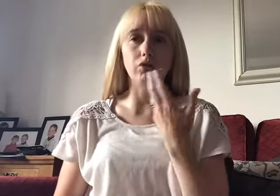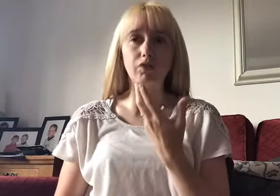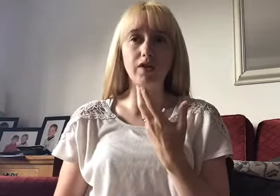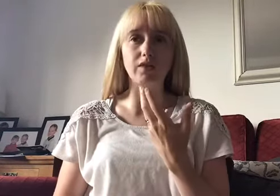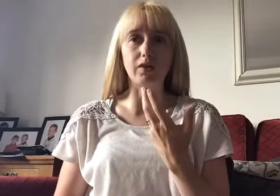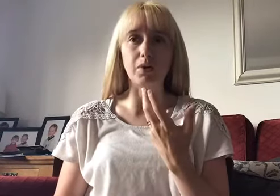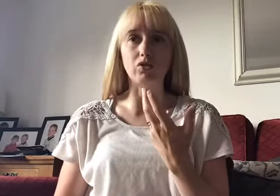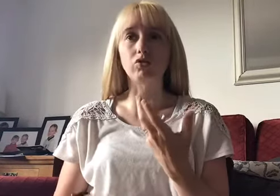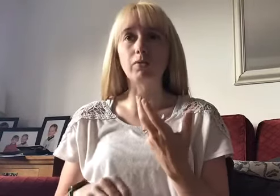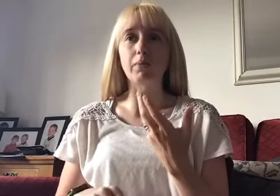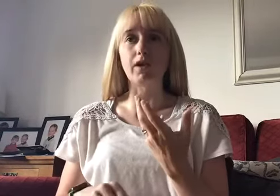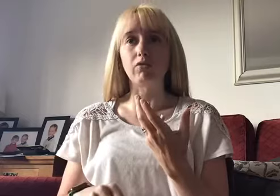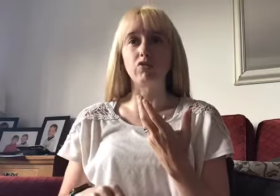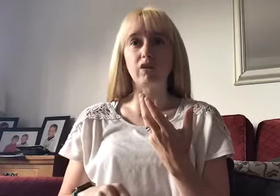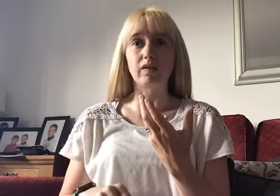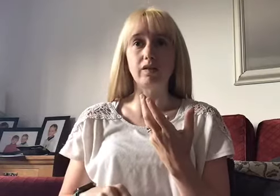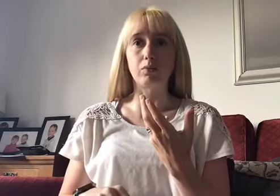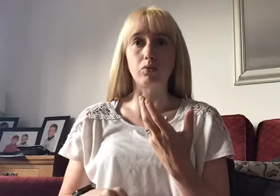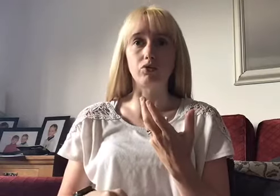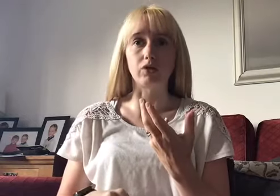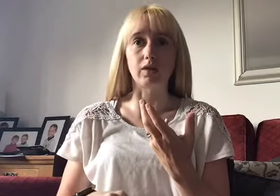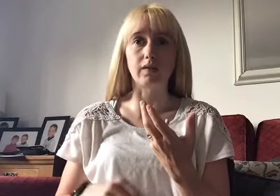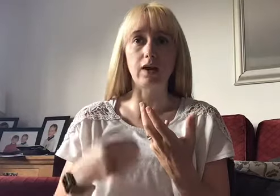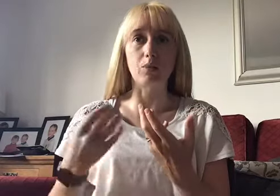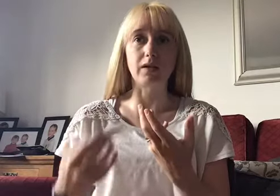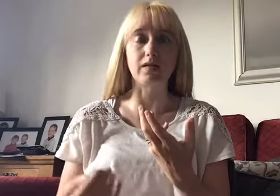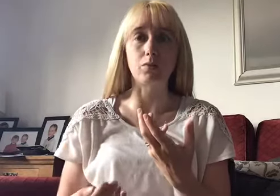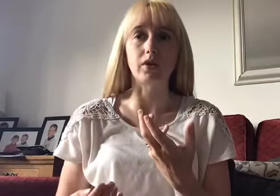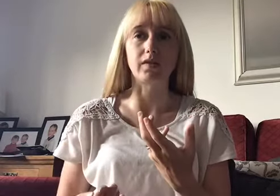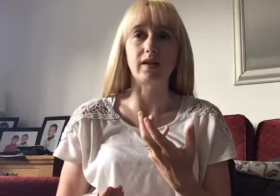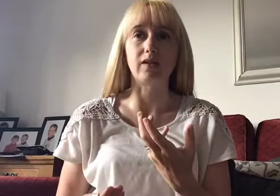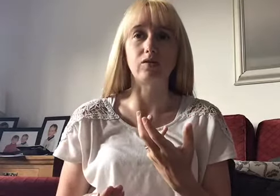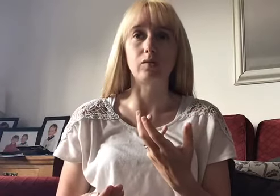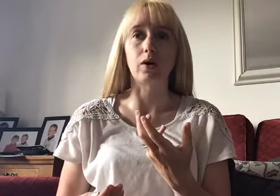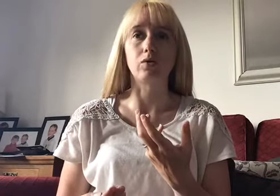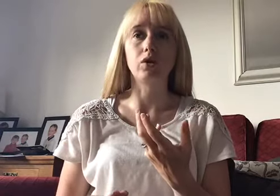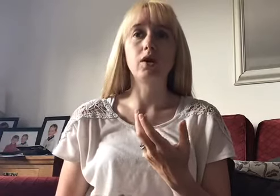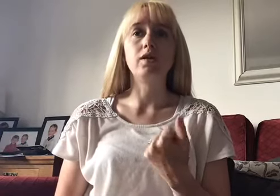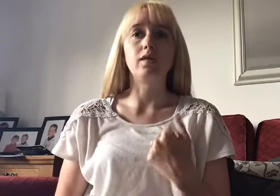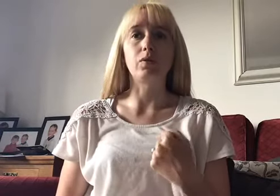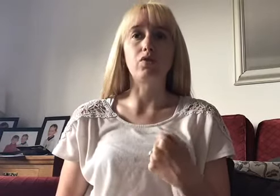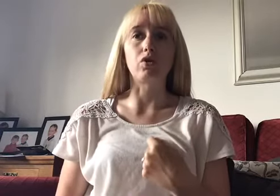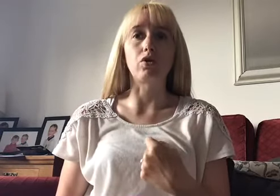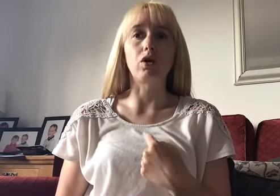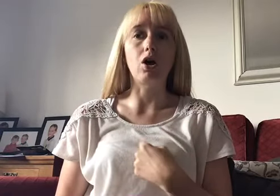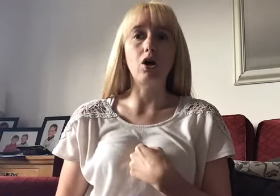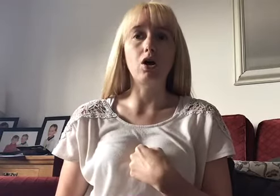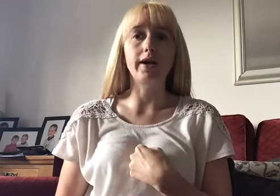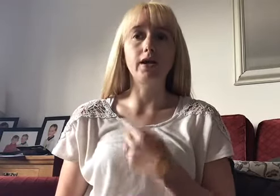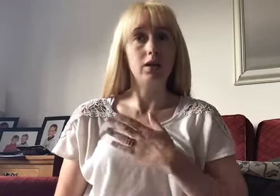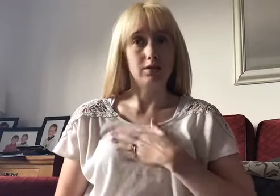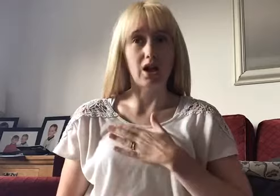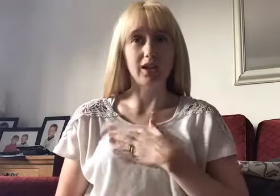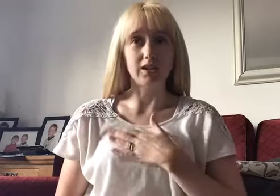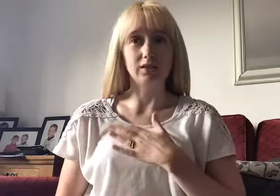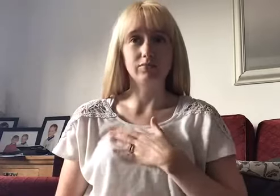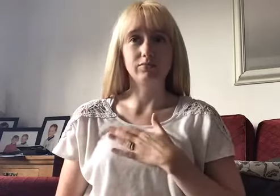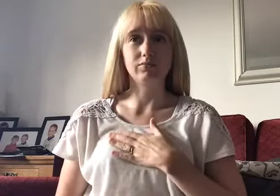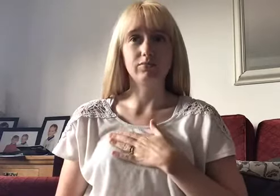facial expressions, remember they are just as important as helping someone understand you as well. So we've got I like,